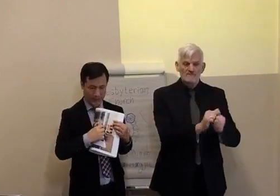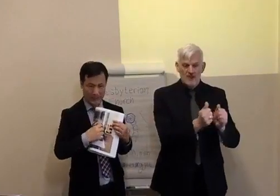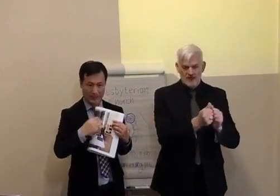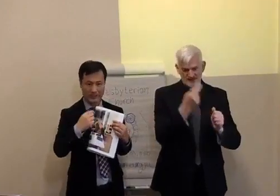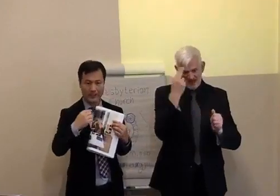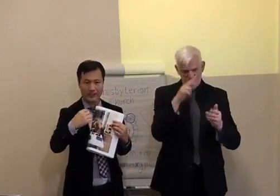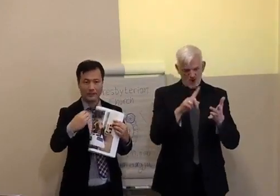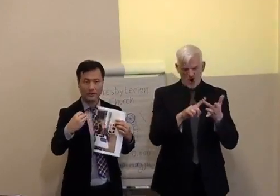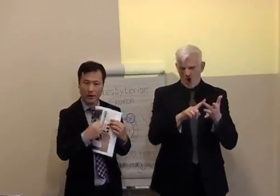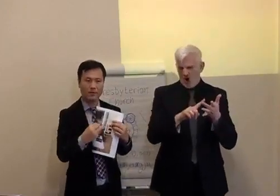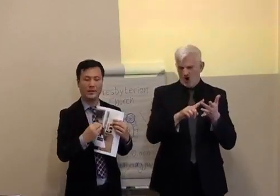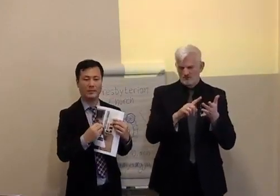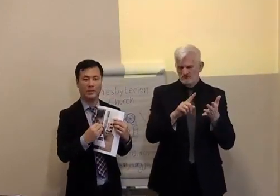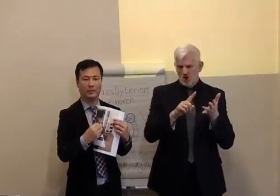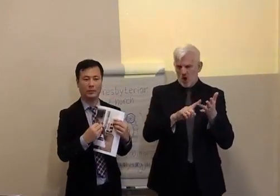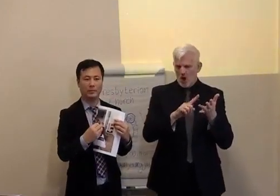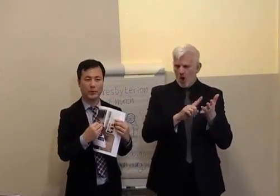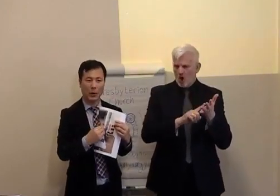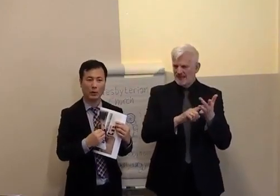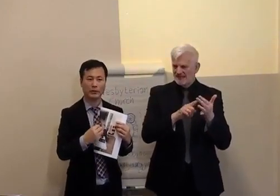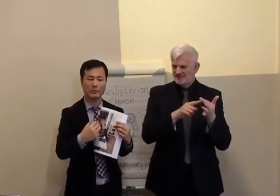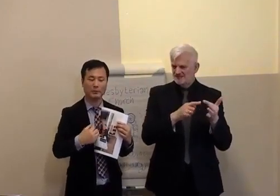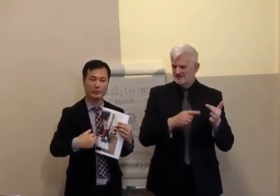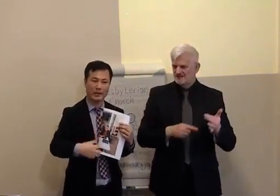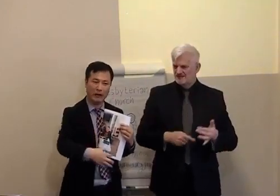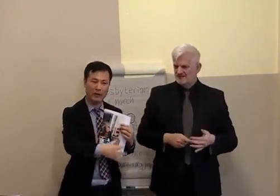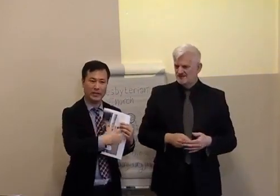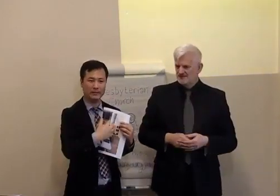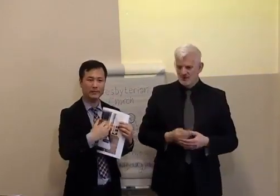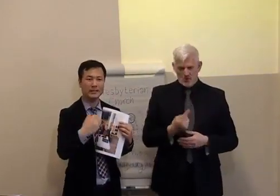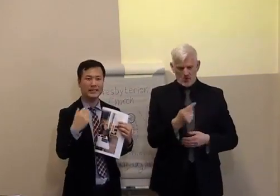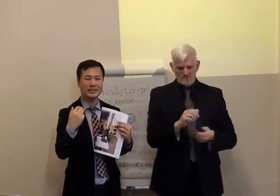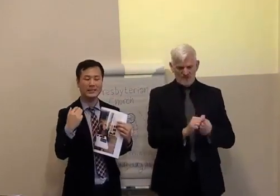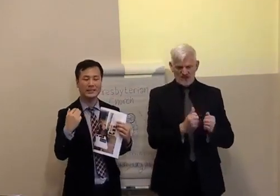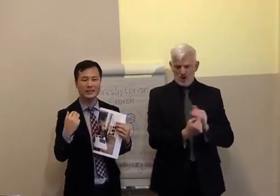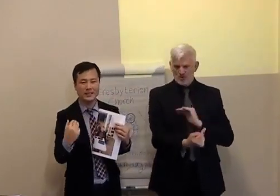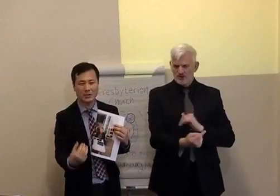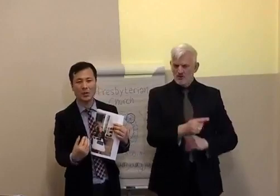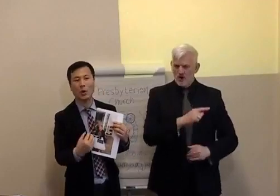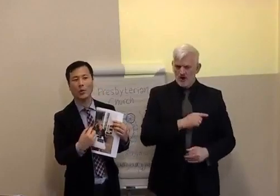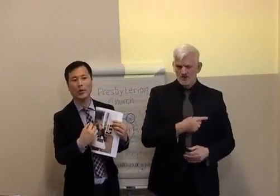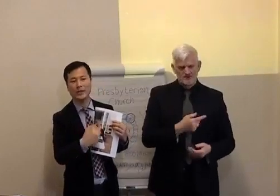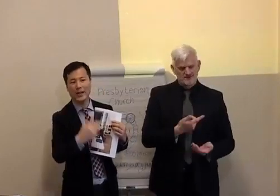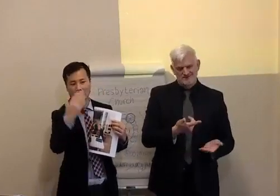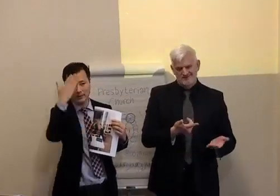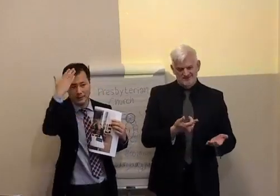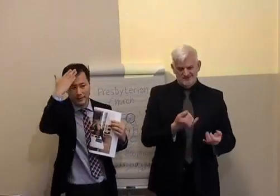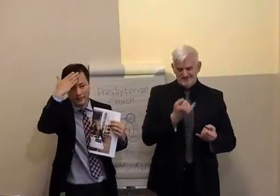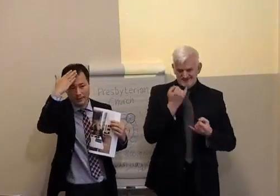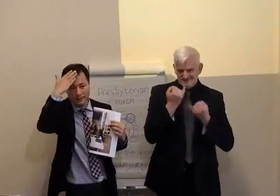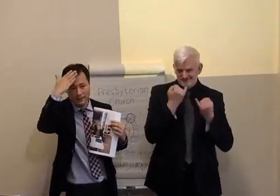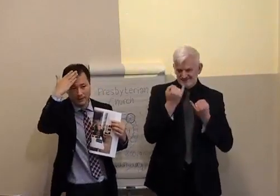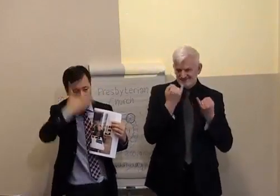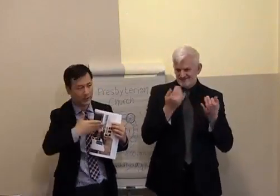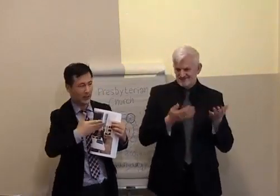he troubled many people, because people around him didn't know he had a physical